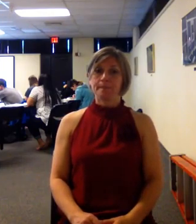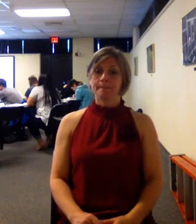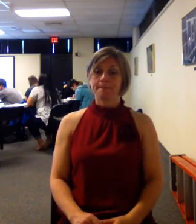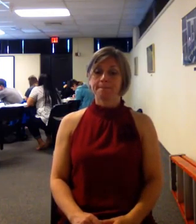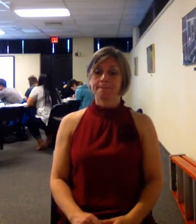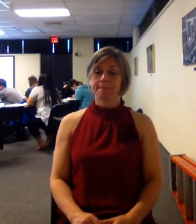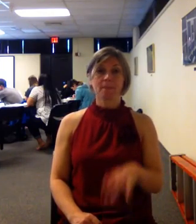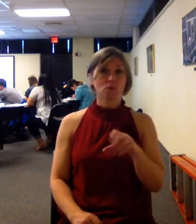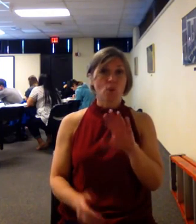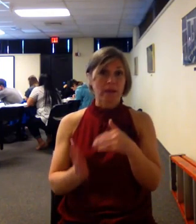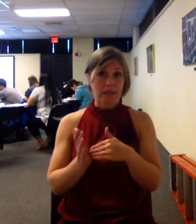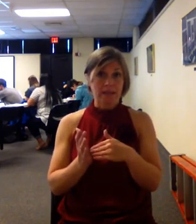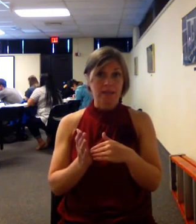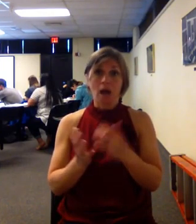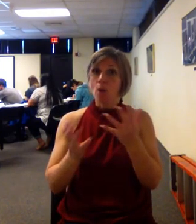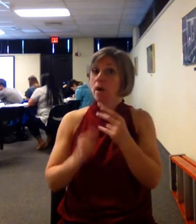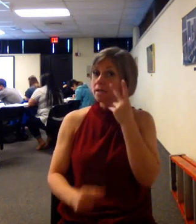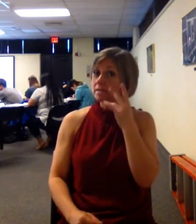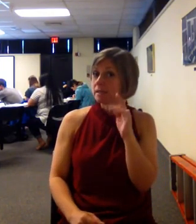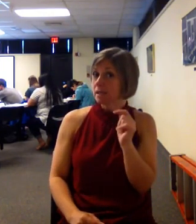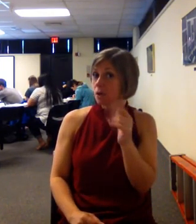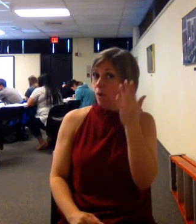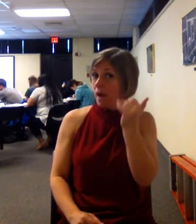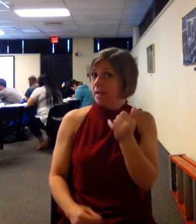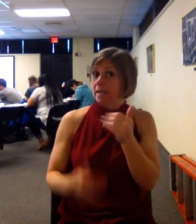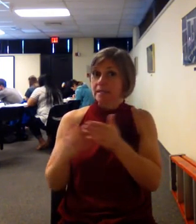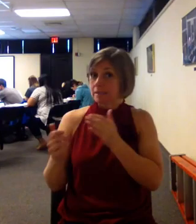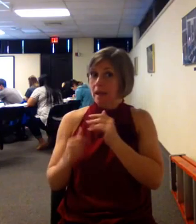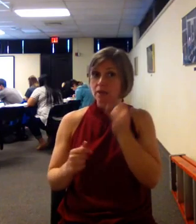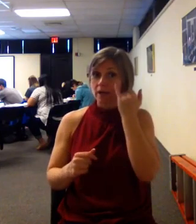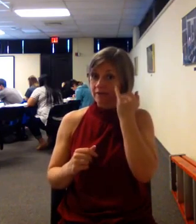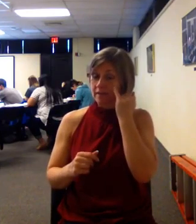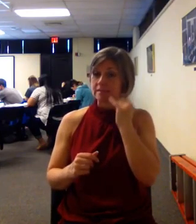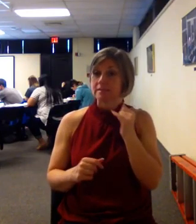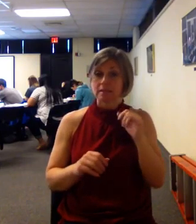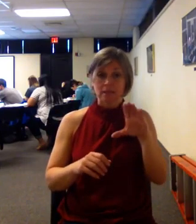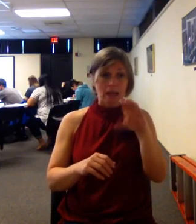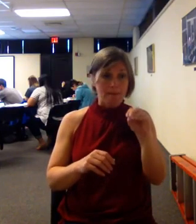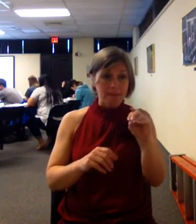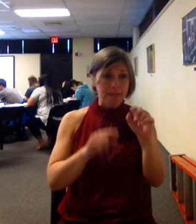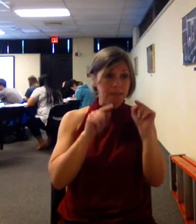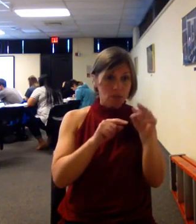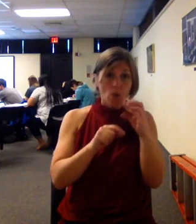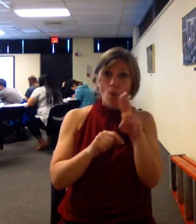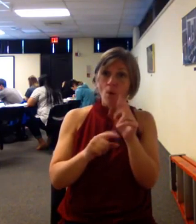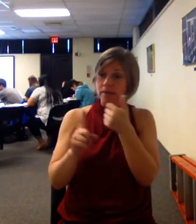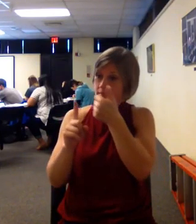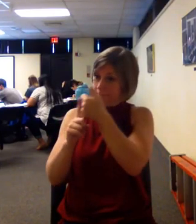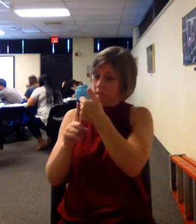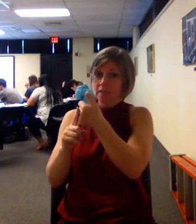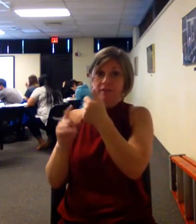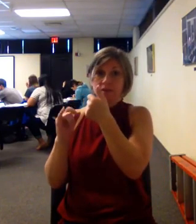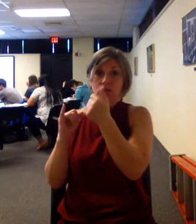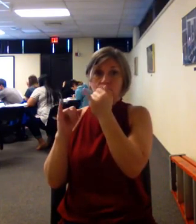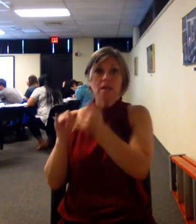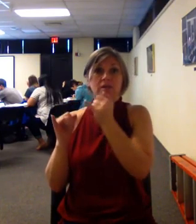So again, I like you guys to see that because it doesn't matter whether we're looking at all the bonds outstanding or a single bond. If you would have put